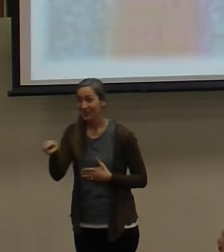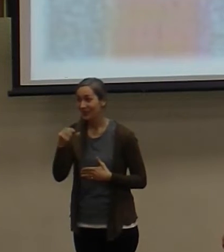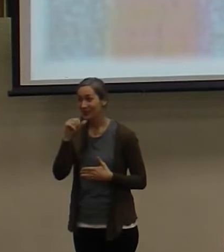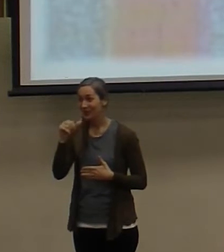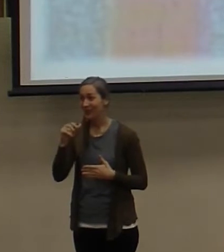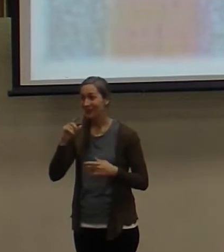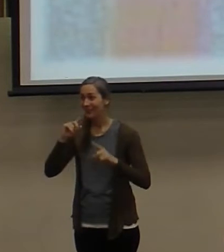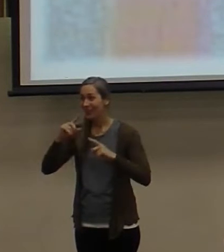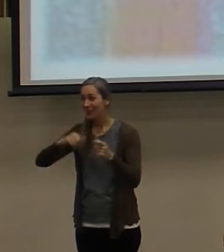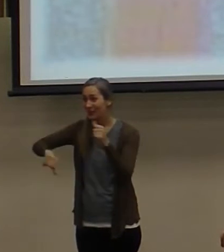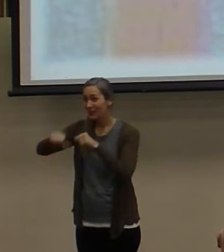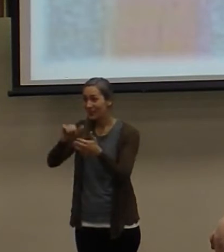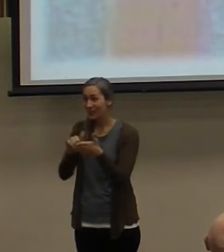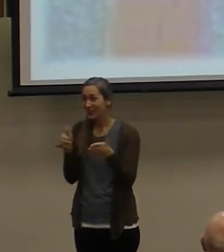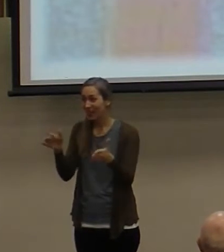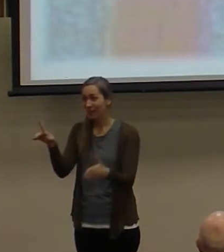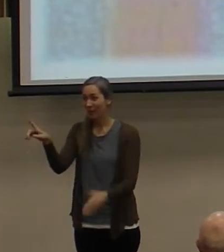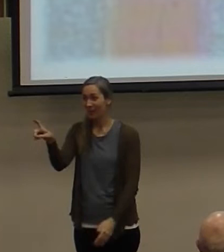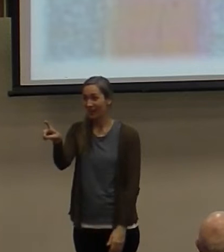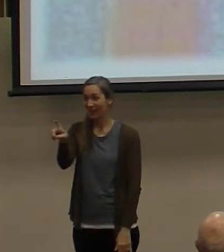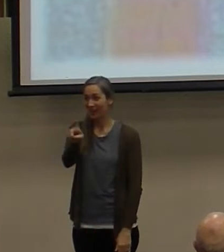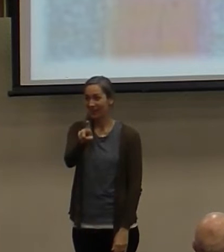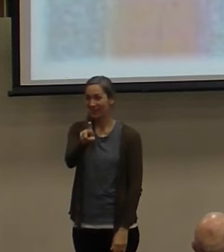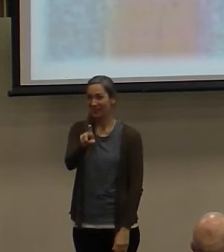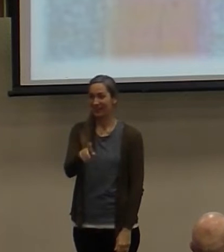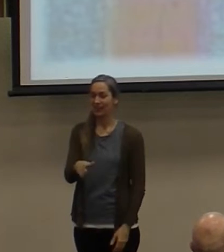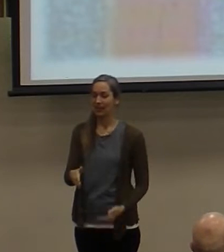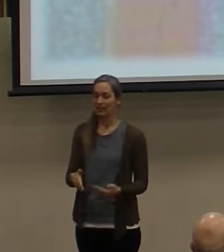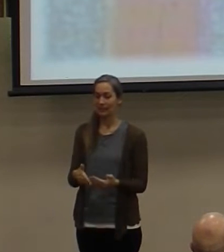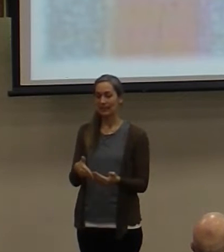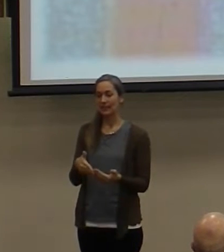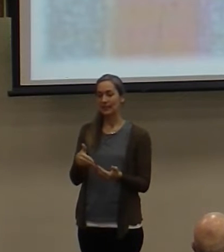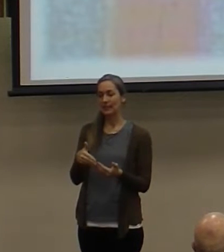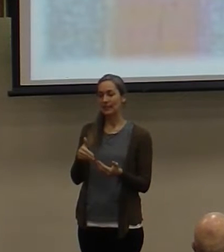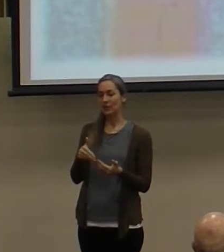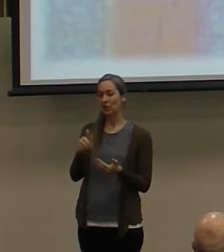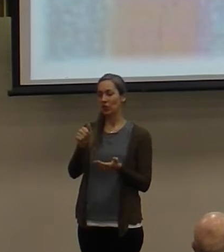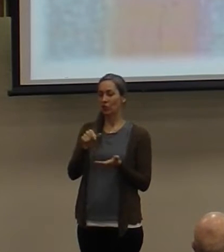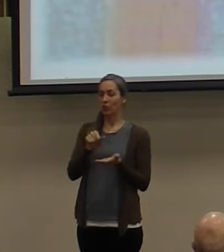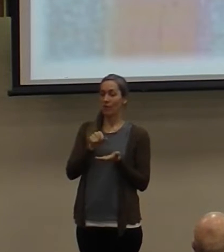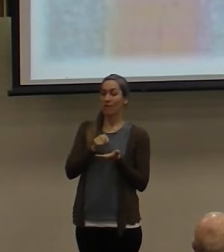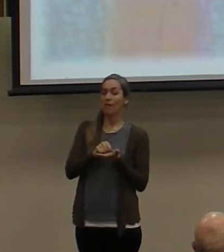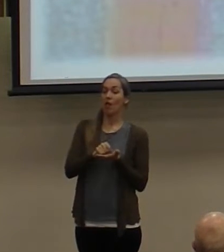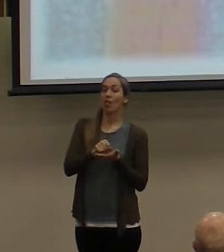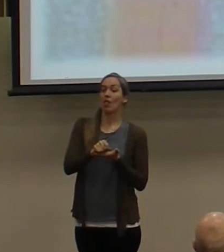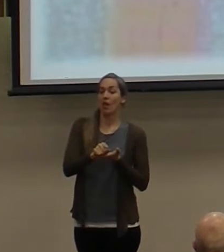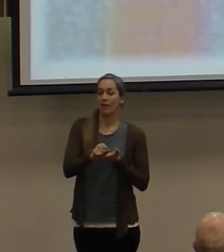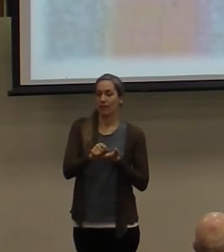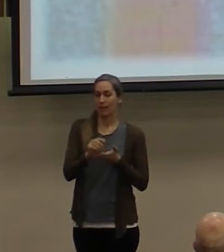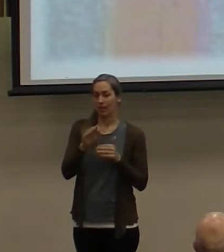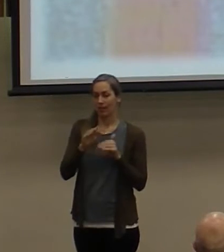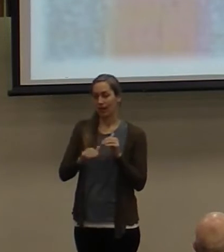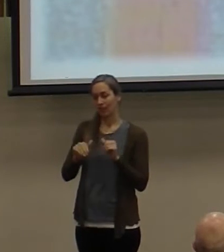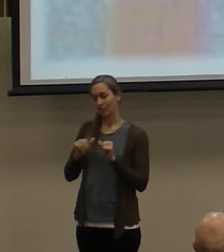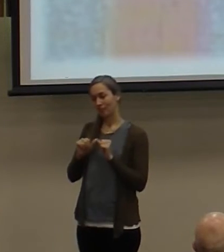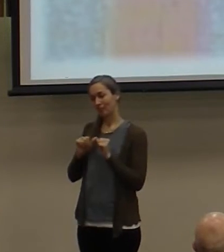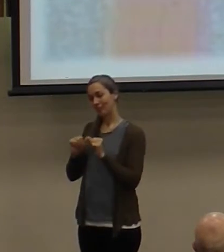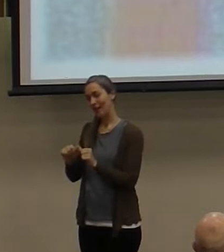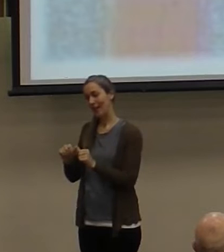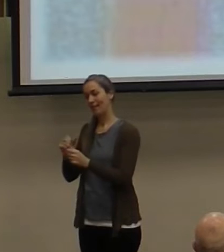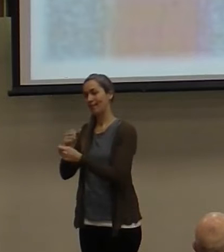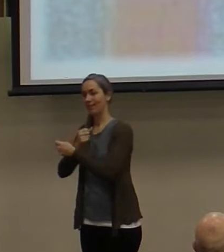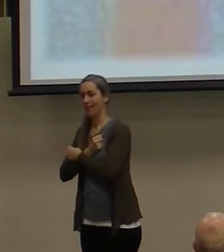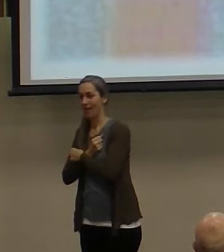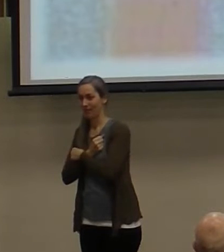Have you noticed? It's so much easier to fall in love than it is to stay in love. But no marriage